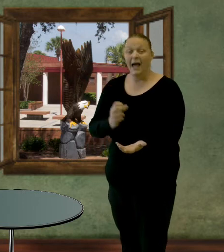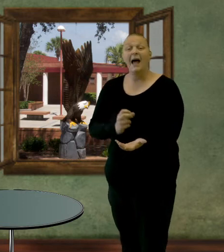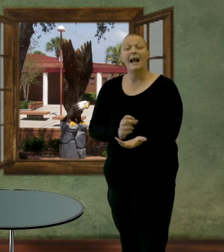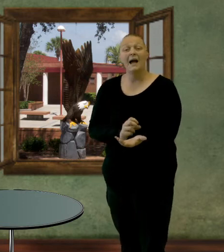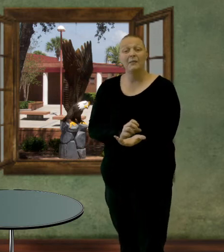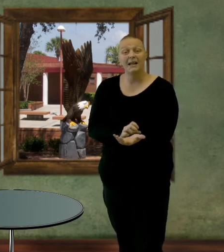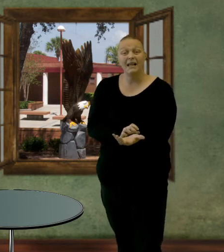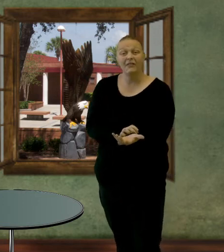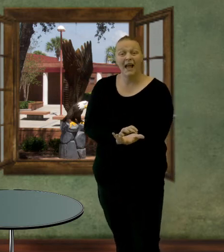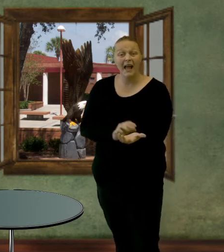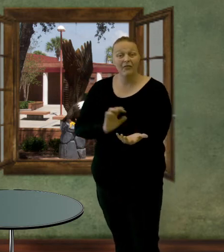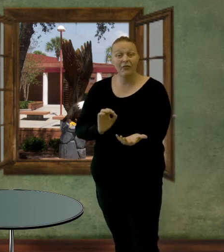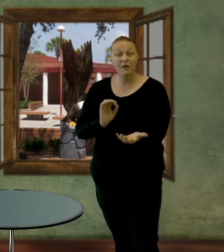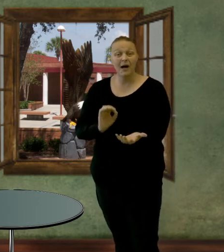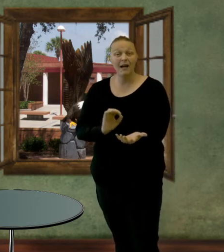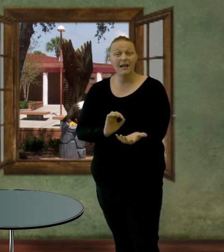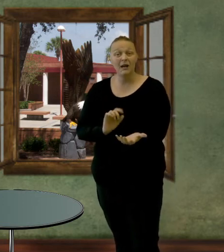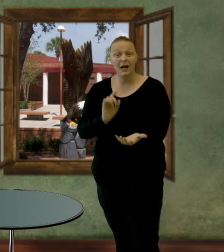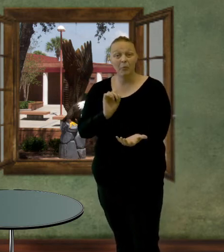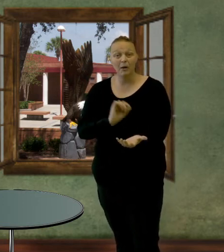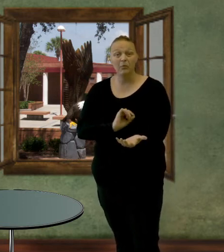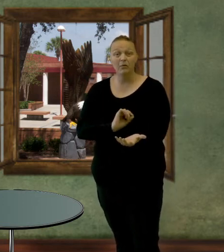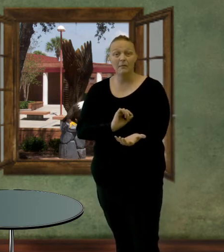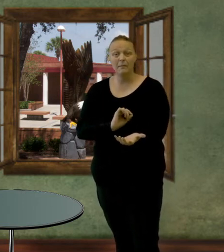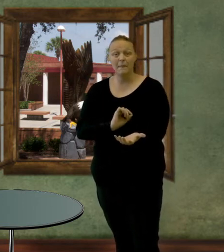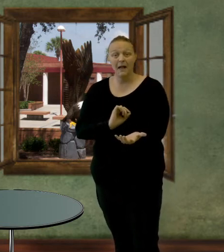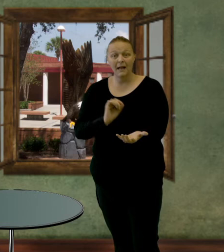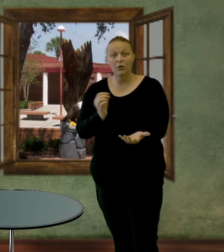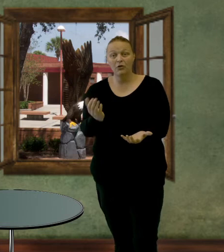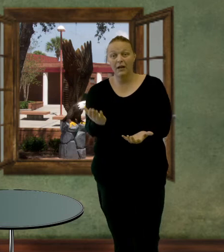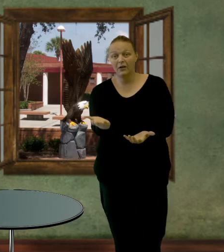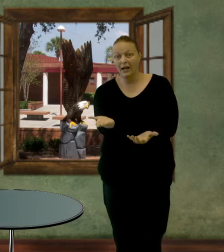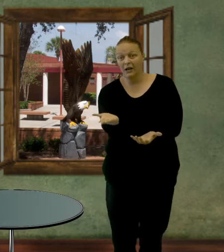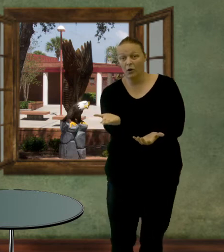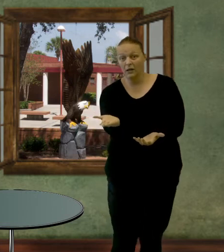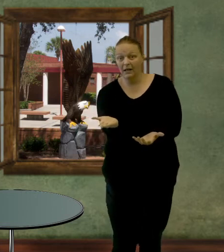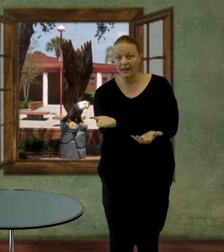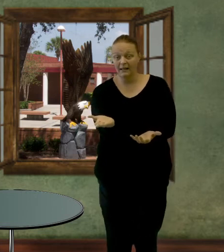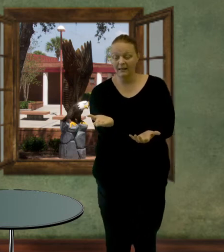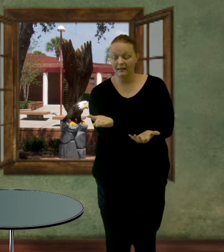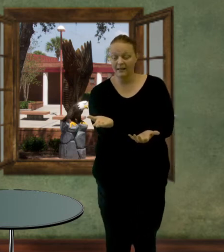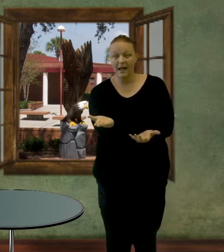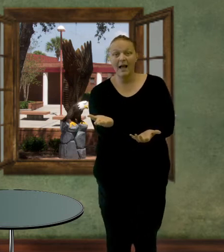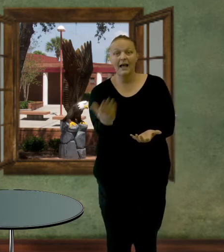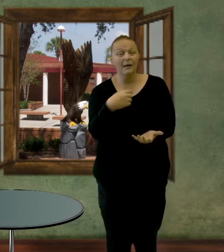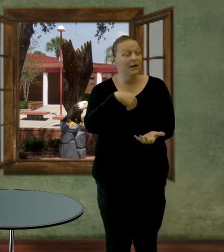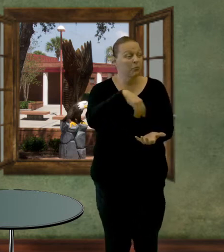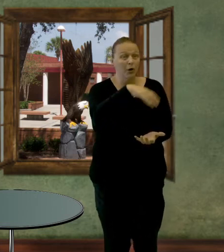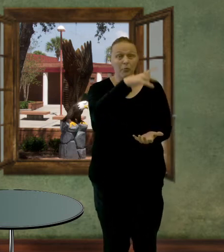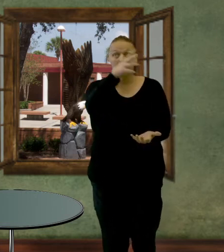And I'm going to give everybody a bubble. Now, would you take your hand and hold it out like this? And I'm going to blow bubbles